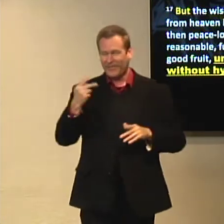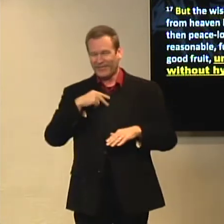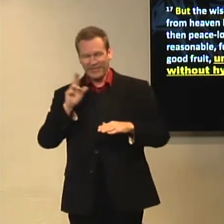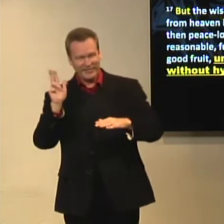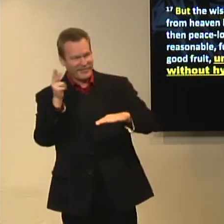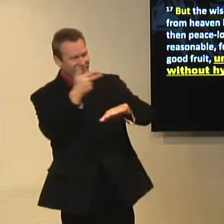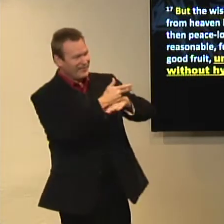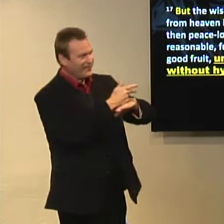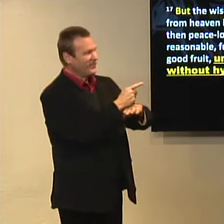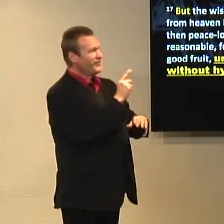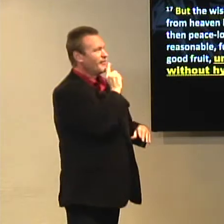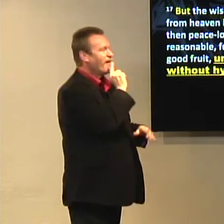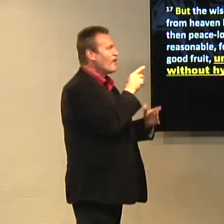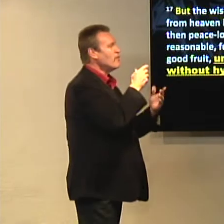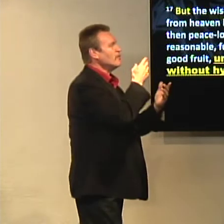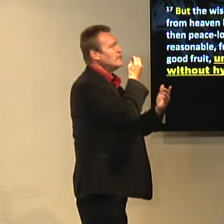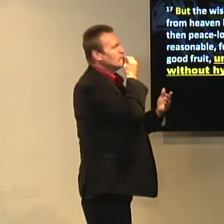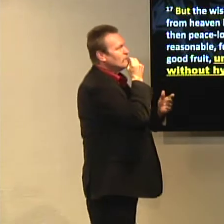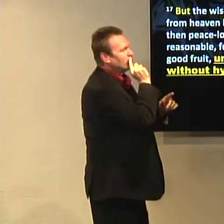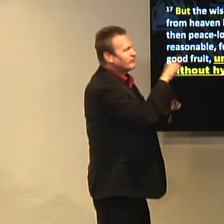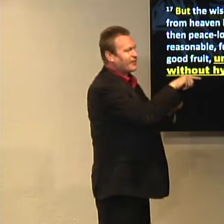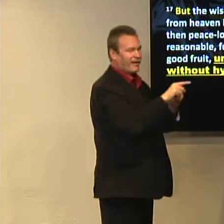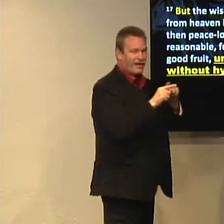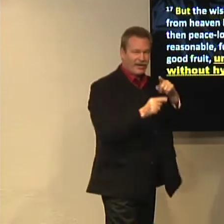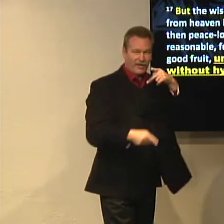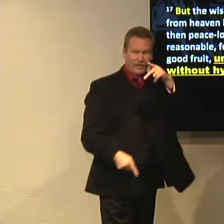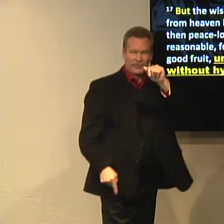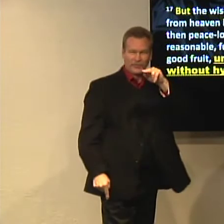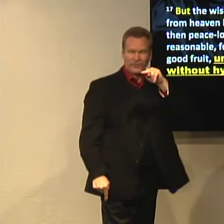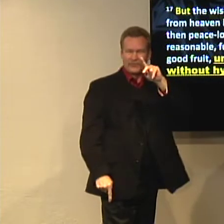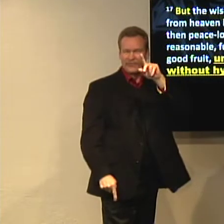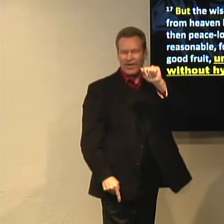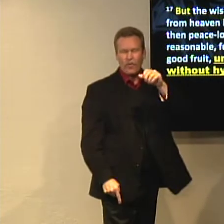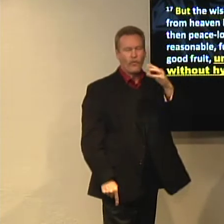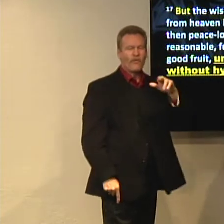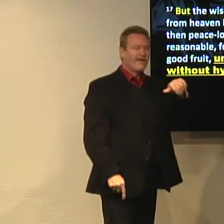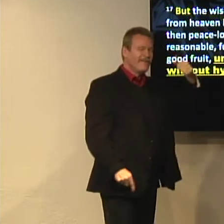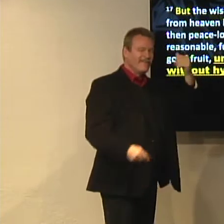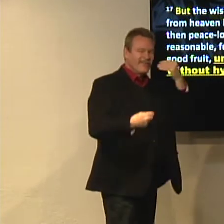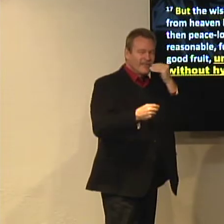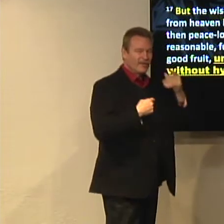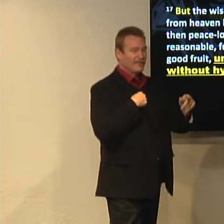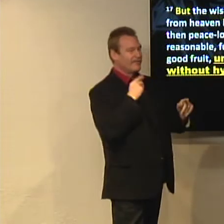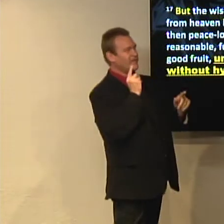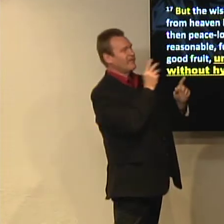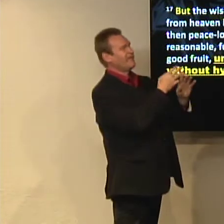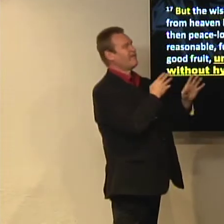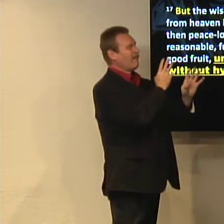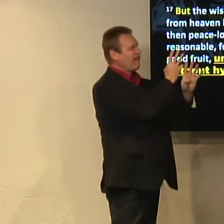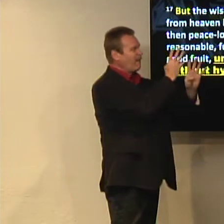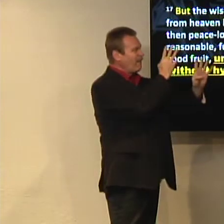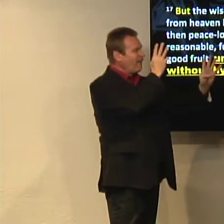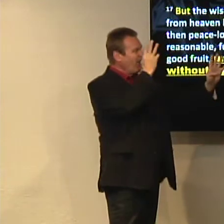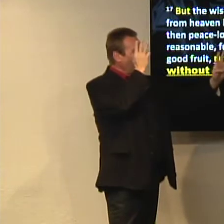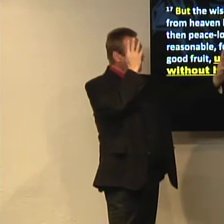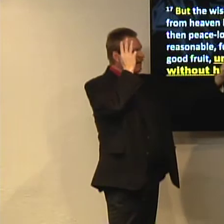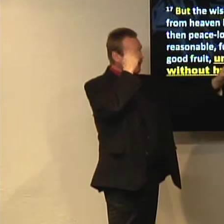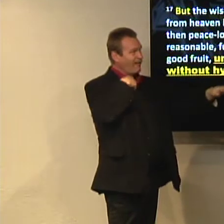the time. I do it, sometimes, go someplace to eat. If you're going to go to Panda, the line's really,